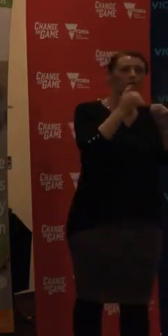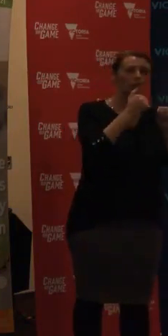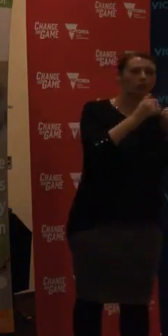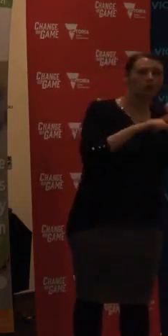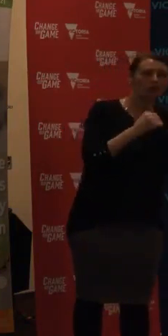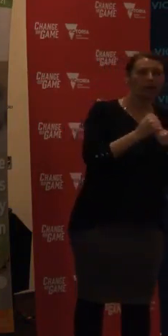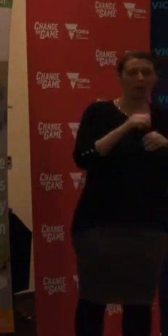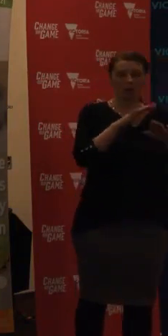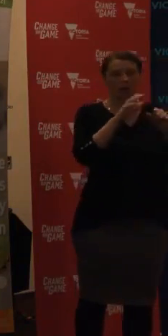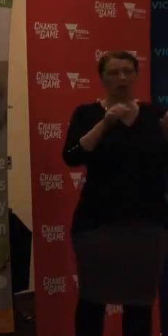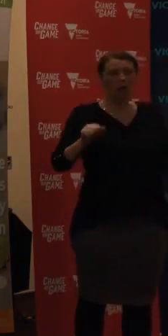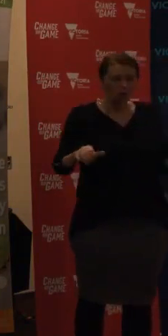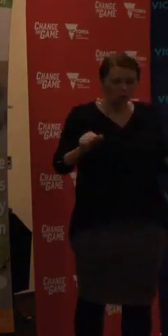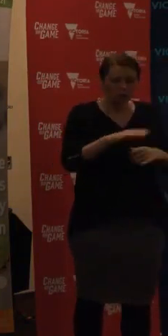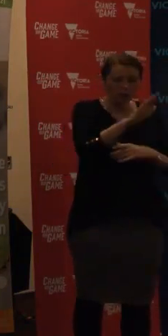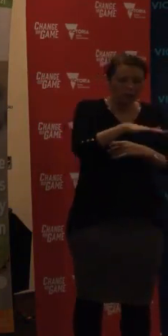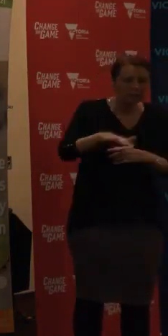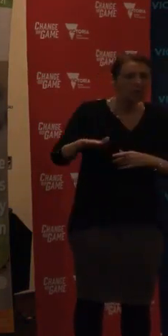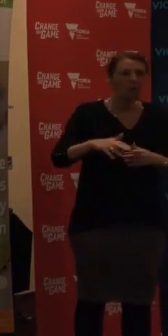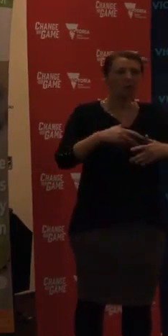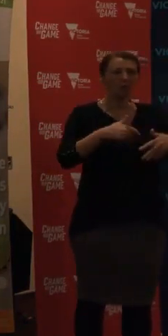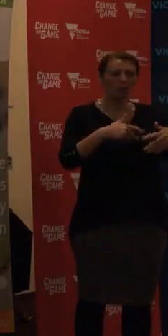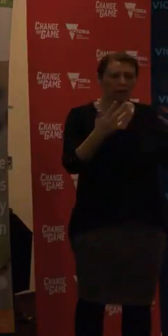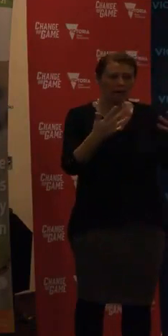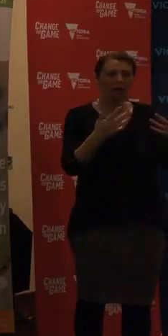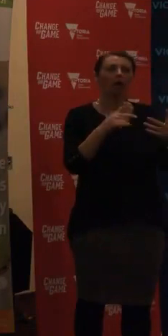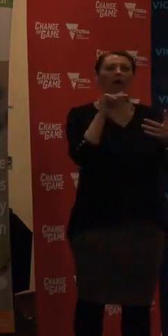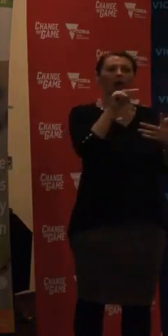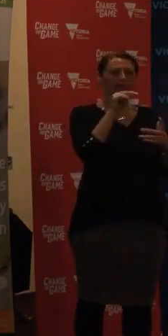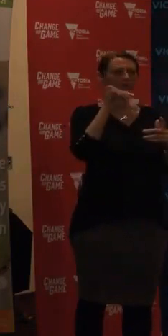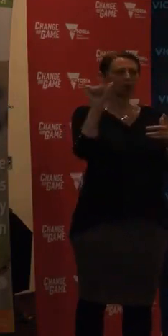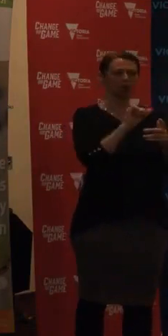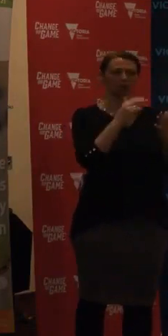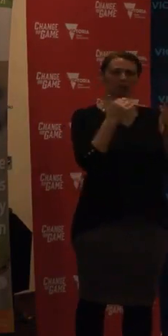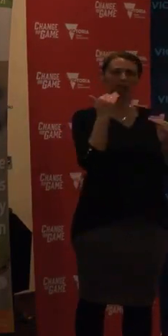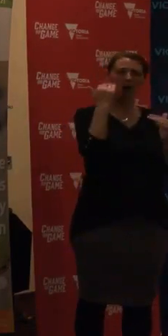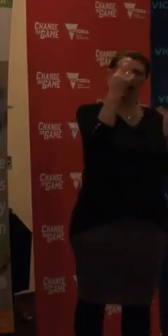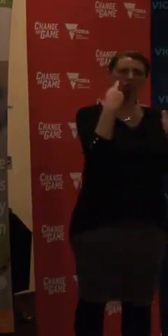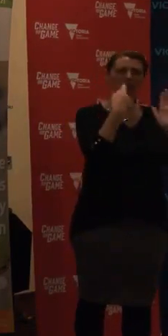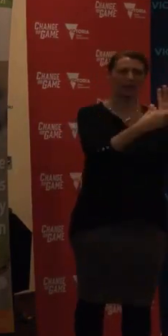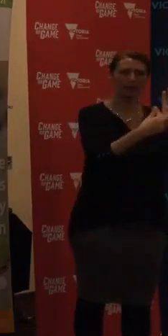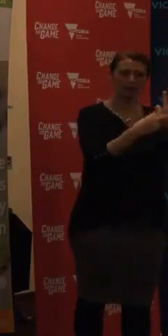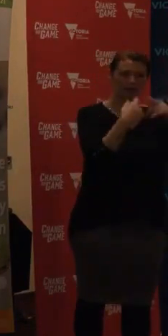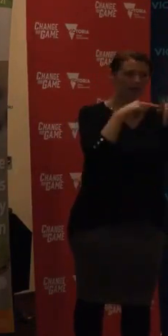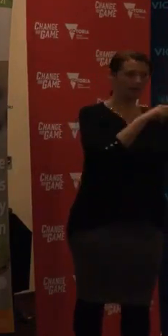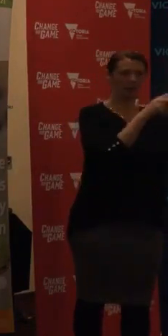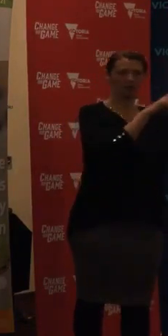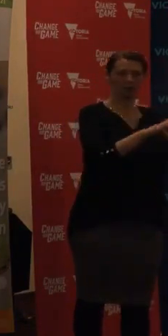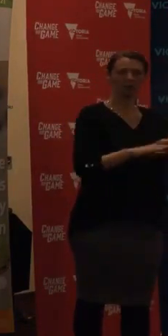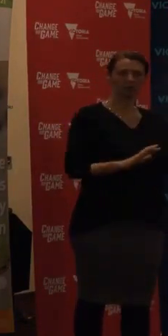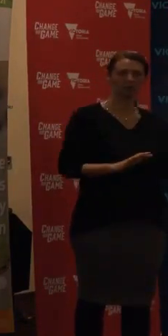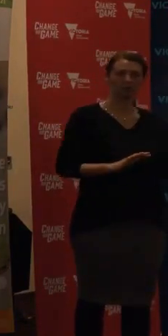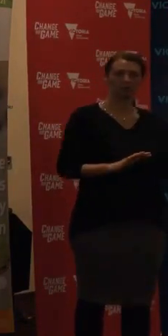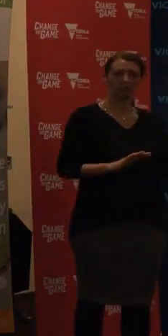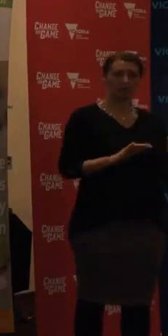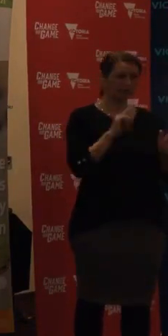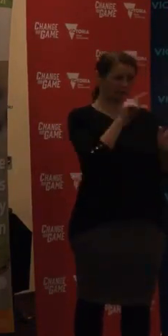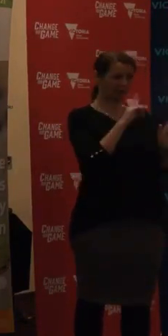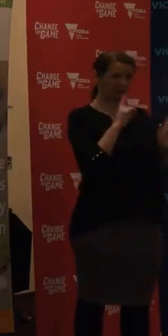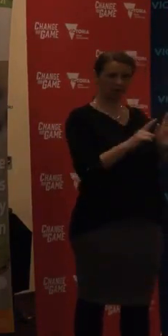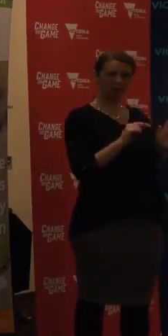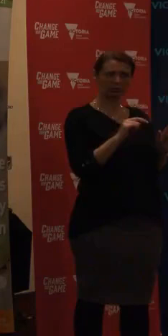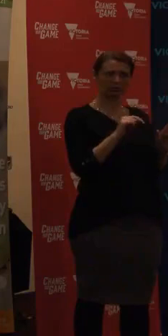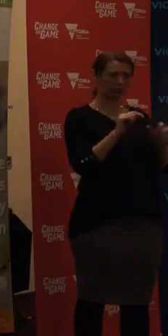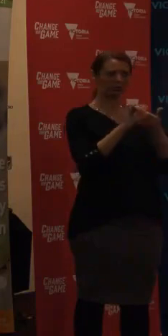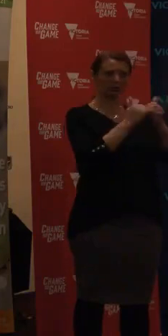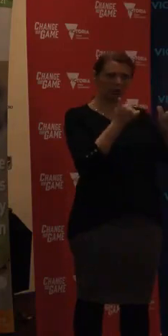wheelchair, basketball, or a mix of both, is also highly recommended based upon research. So the jury's in already in